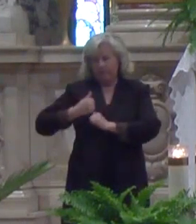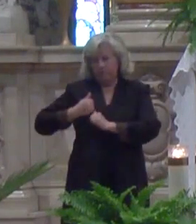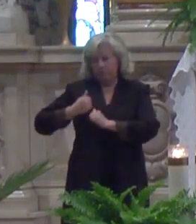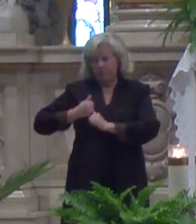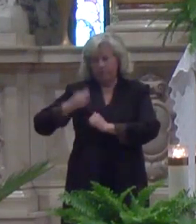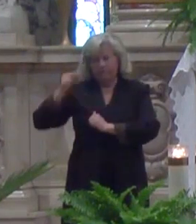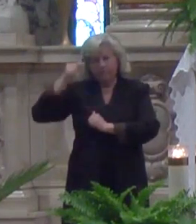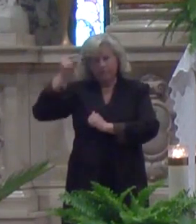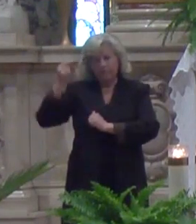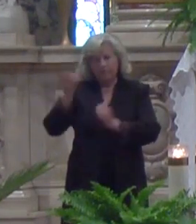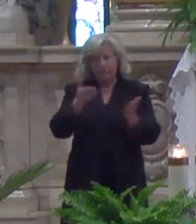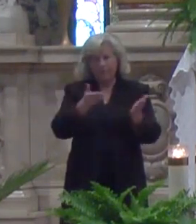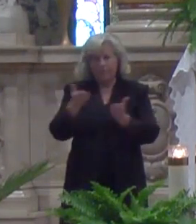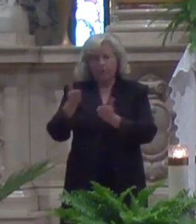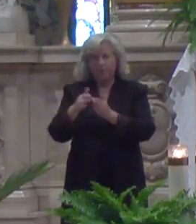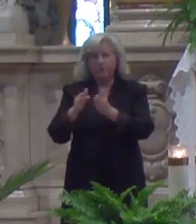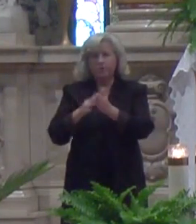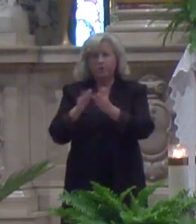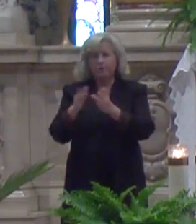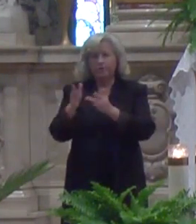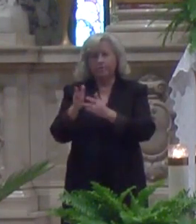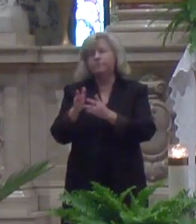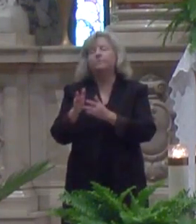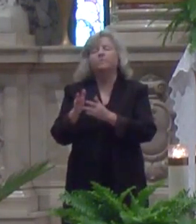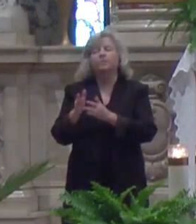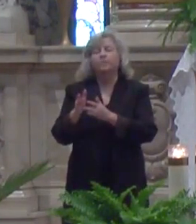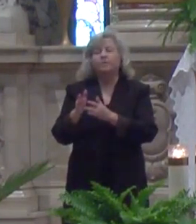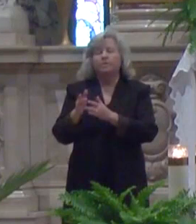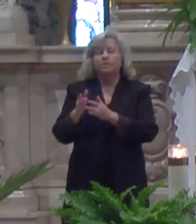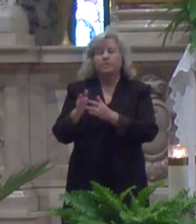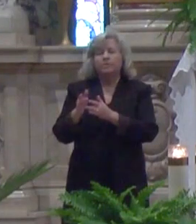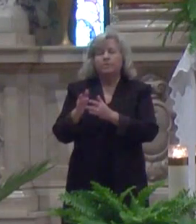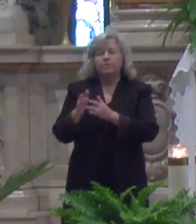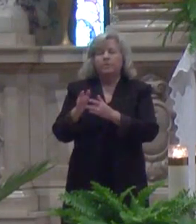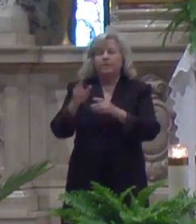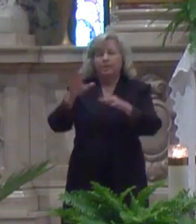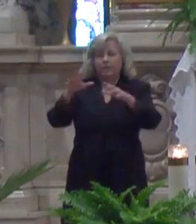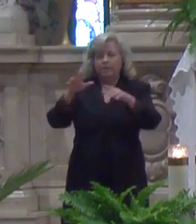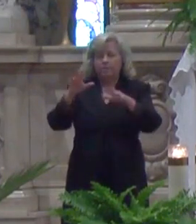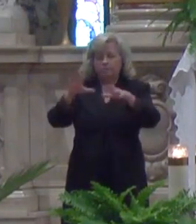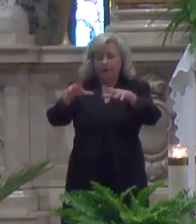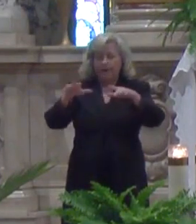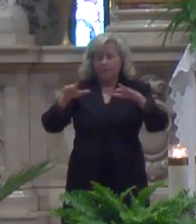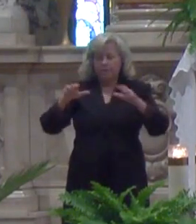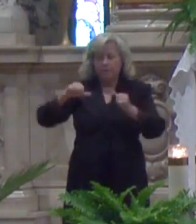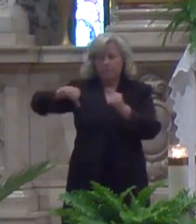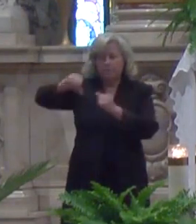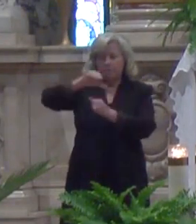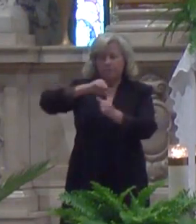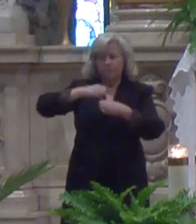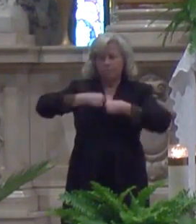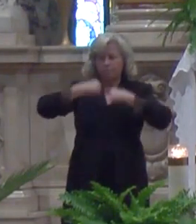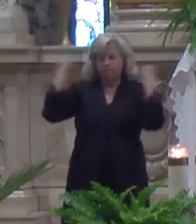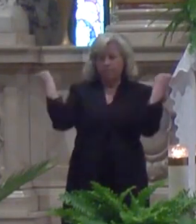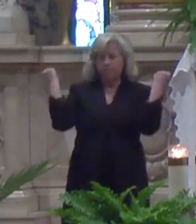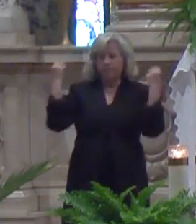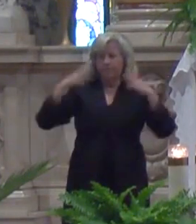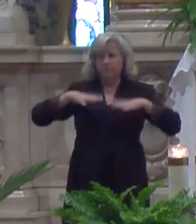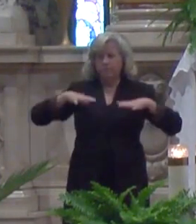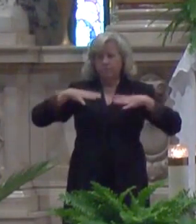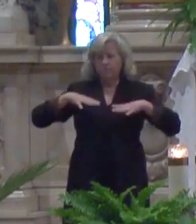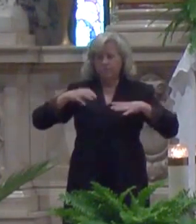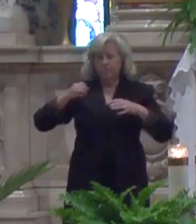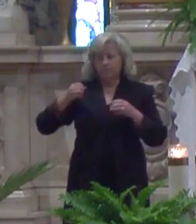governor took Jesus inside the praetorium and gathered the whole cohort around him. They stripped off his clothes and threw a